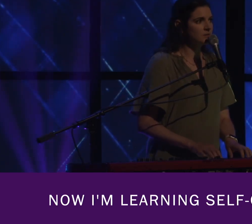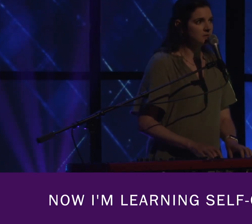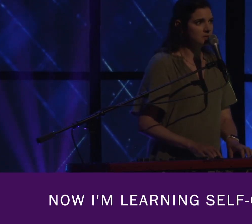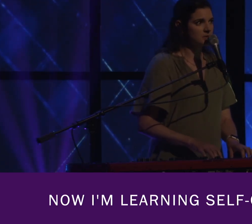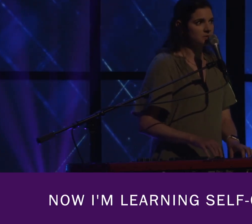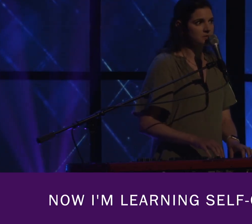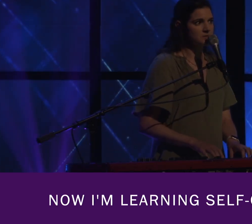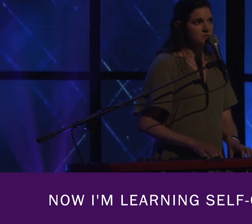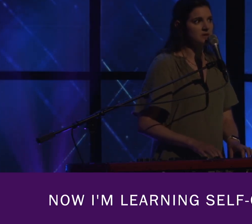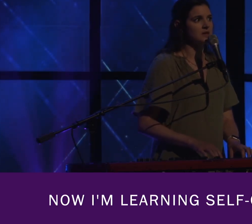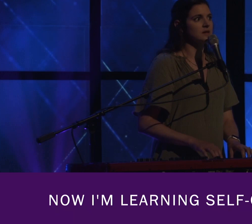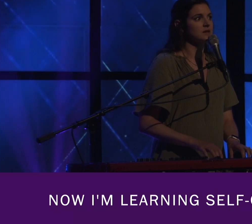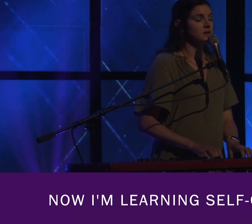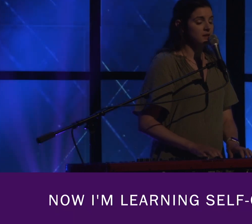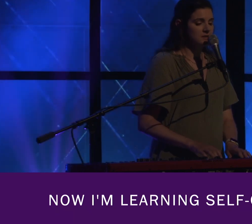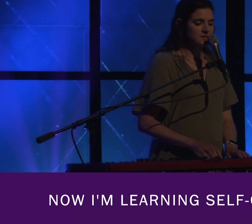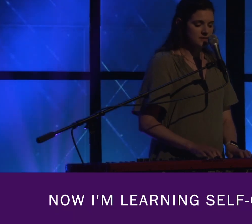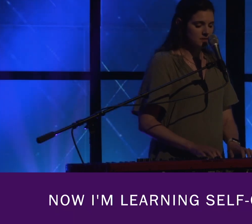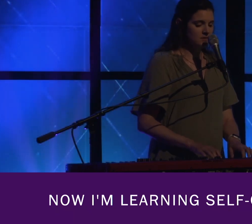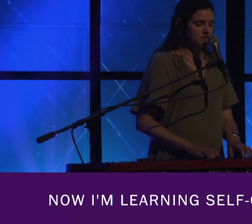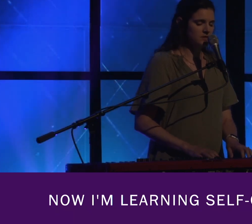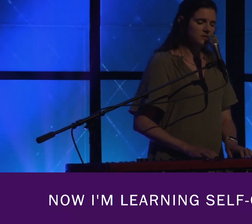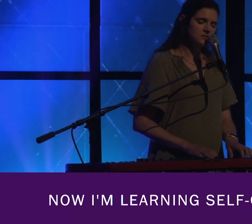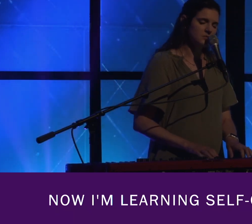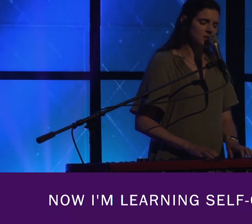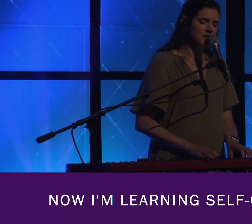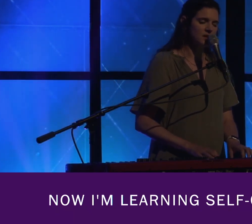Now I'm learning